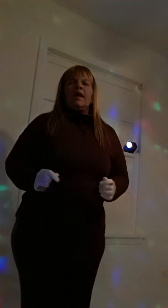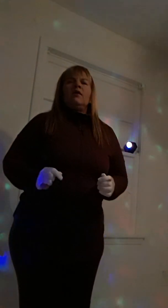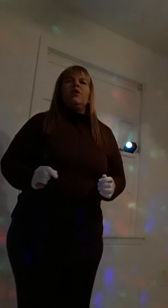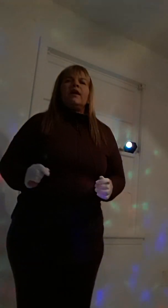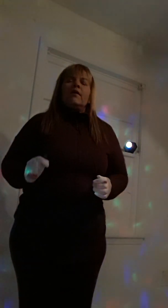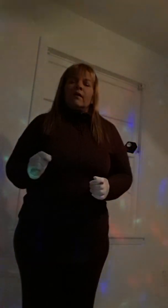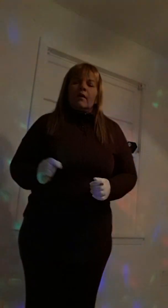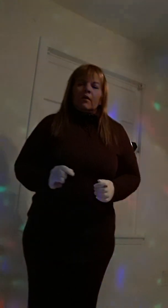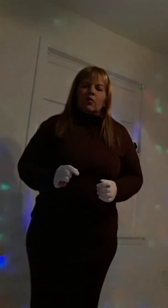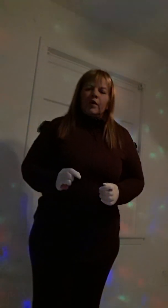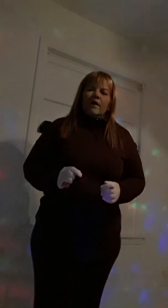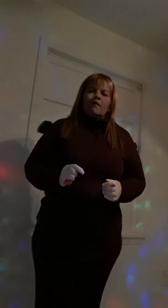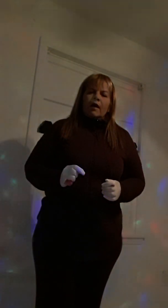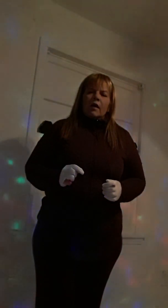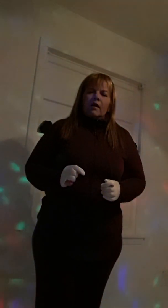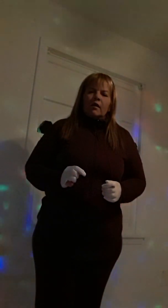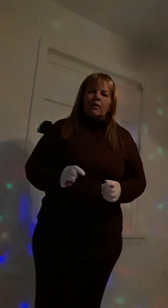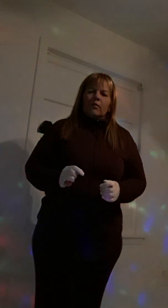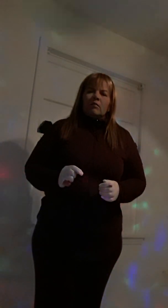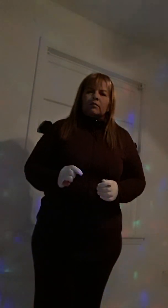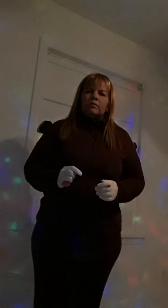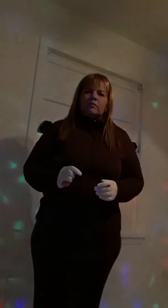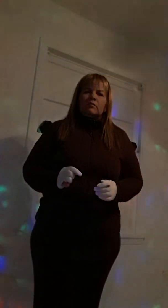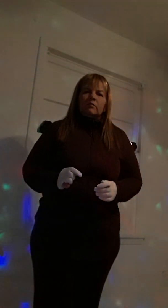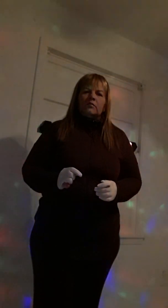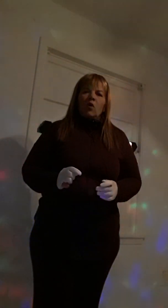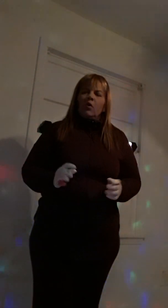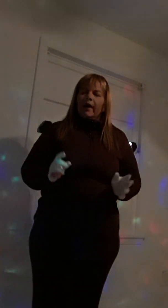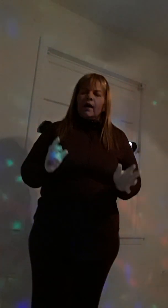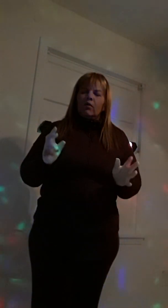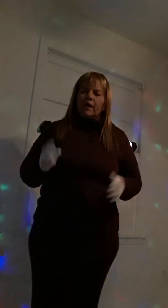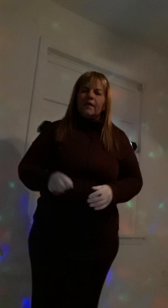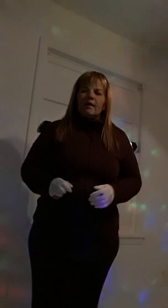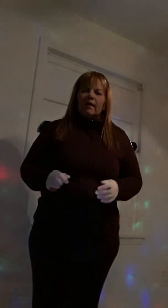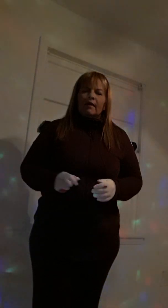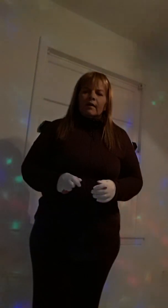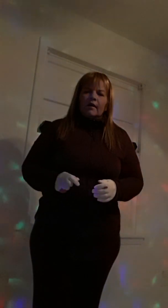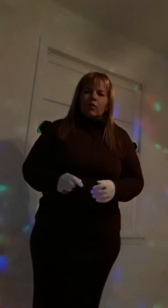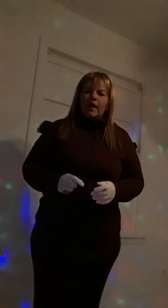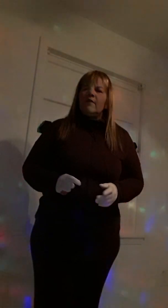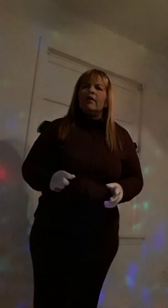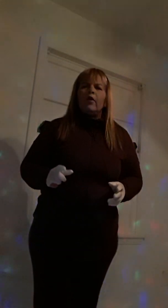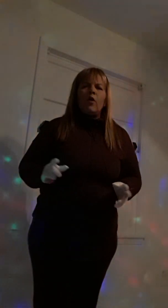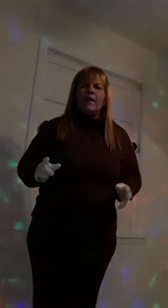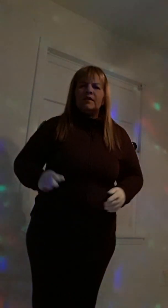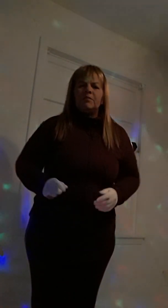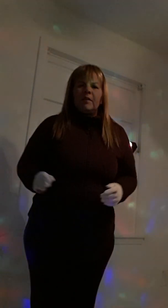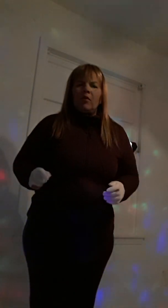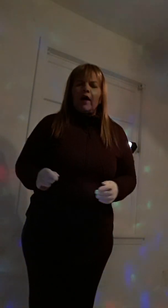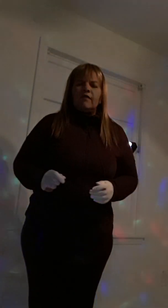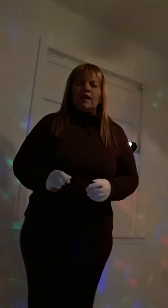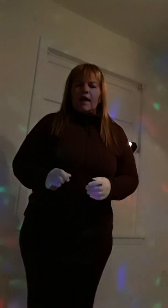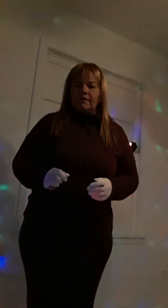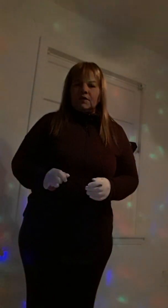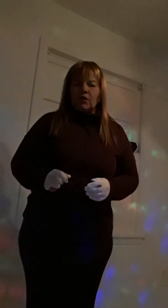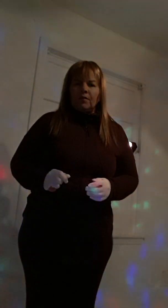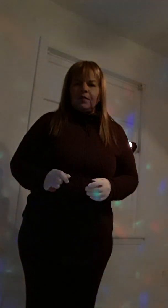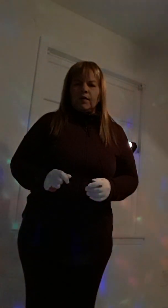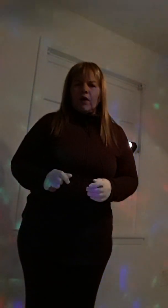and we are okay with whatever comments people have left, right?